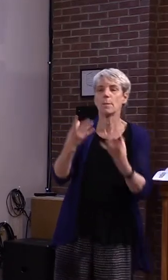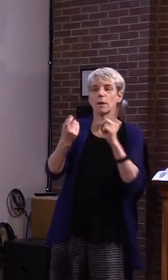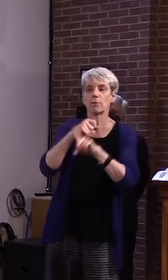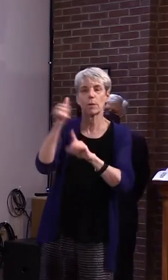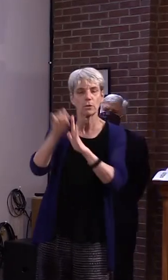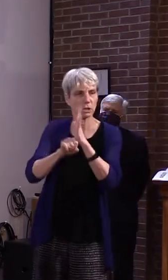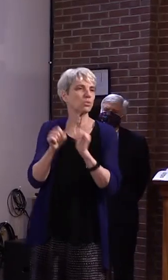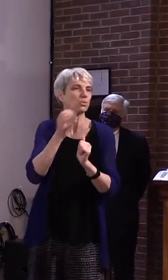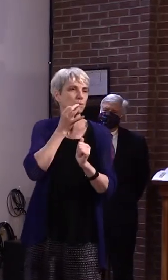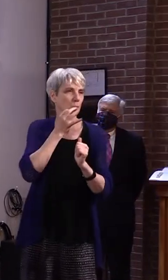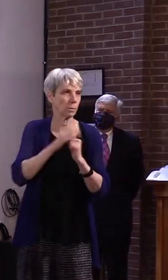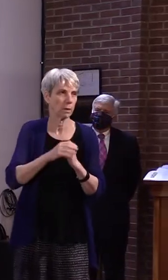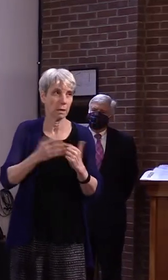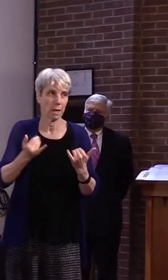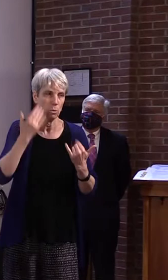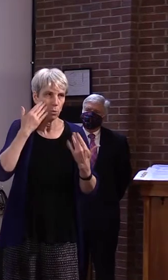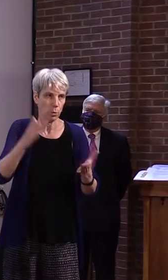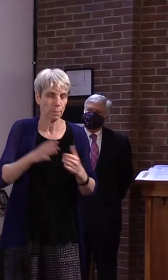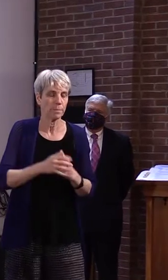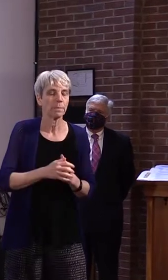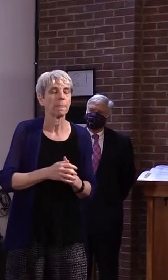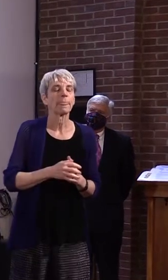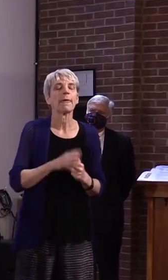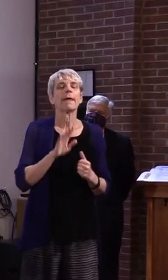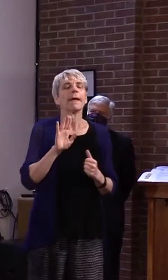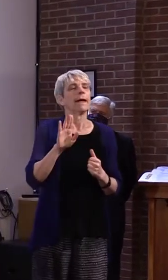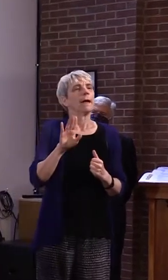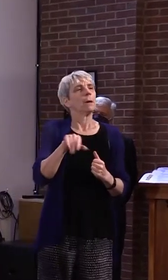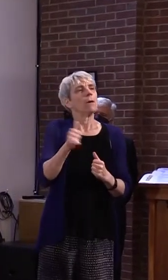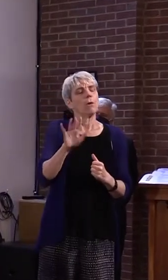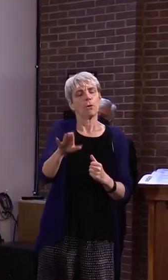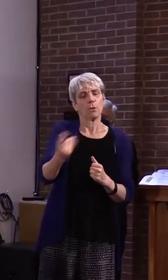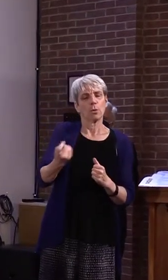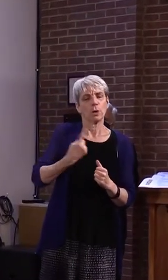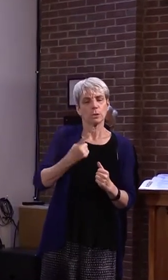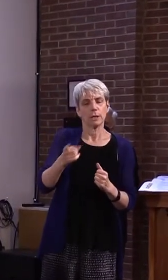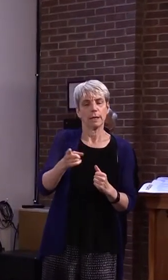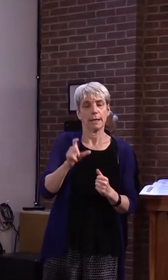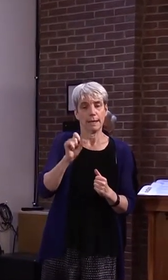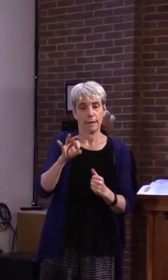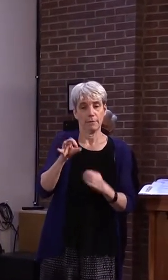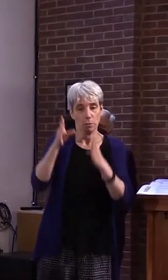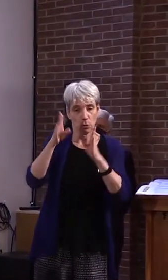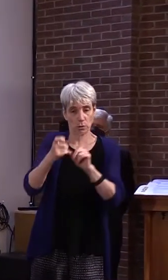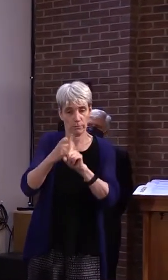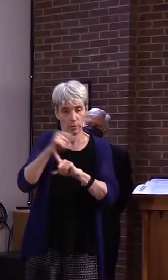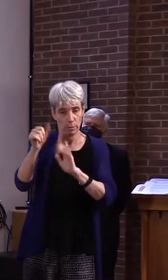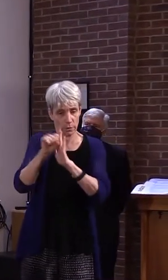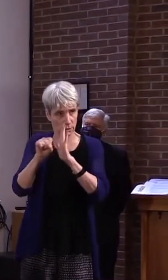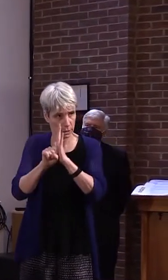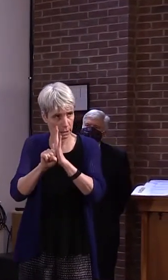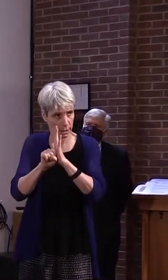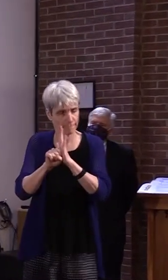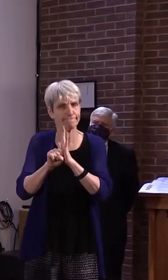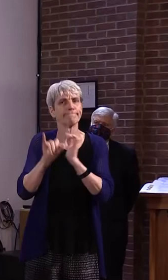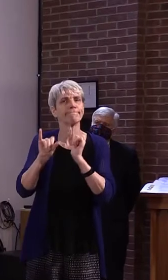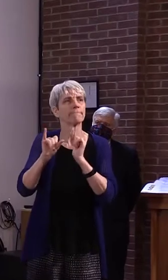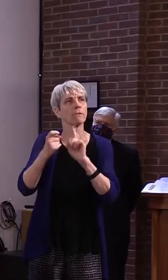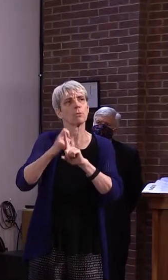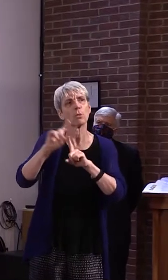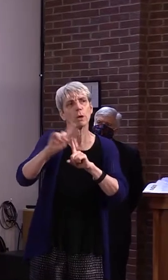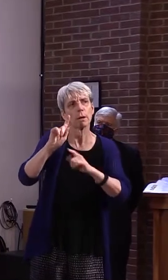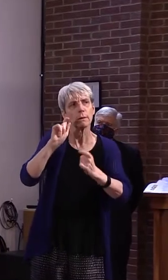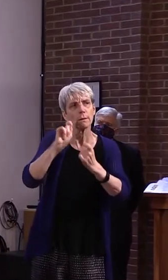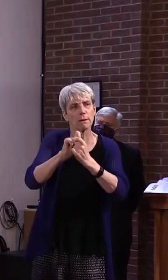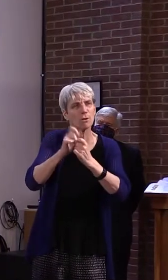other point, though, that you're making is if they are out of state, you know, what kind of county are they